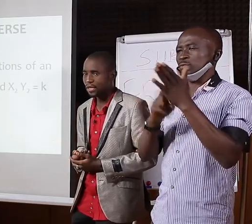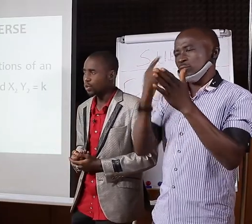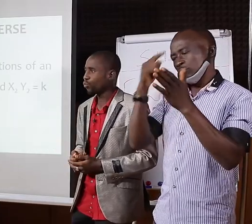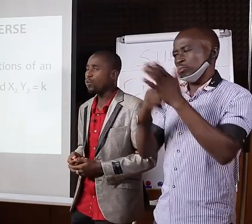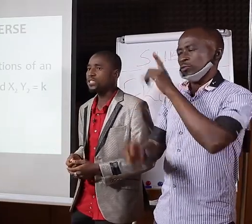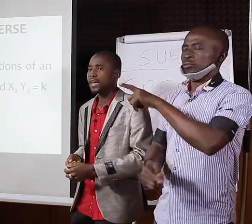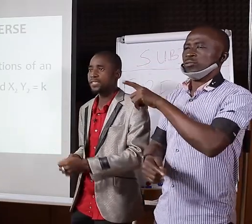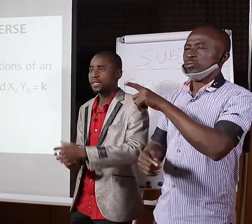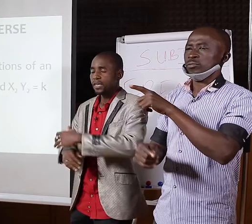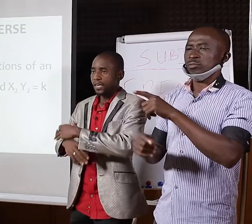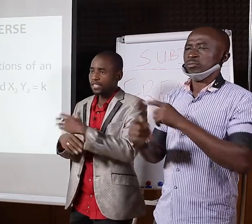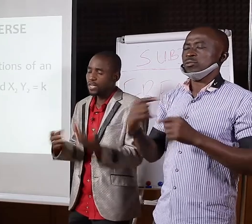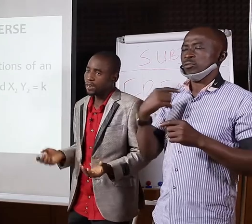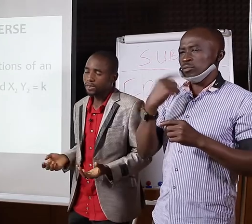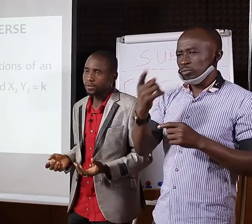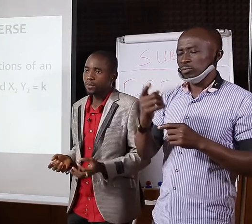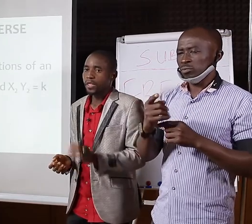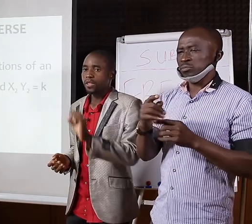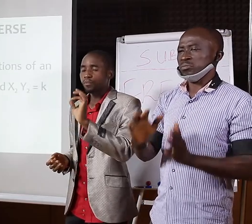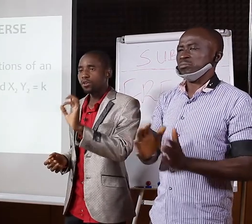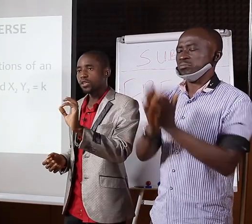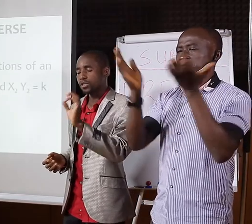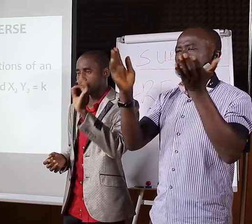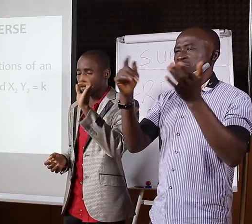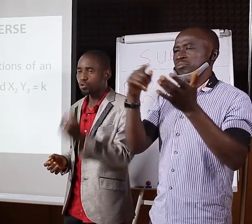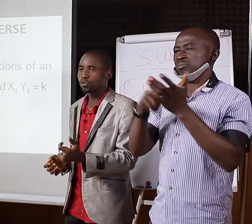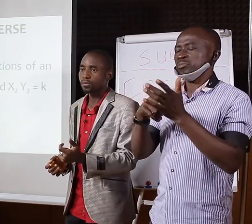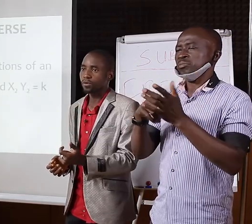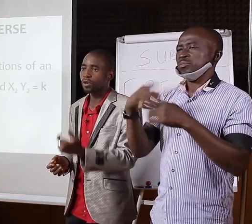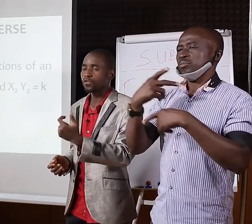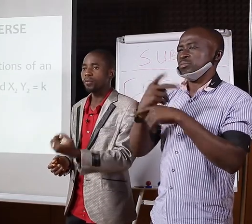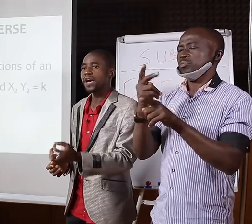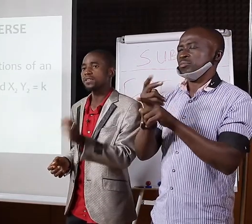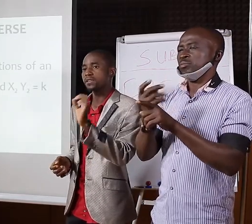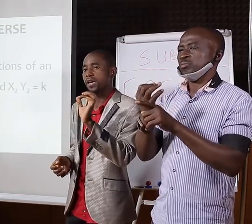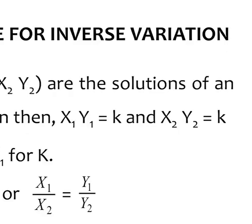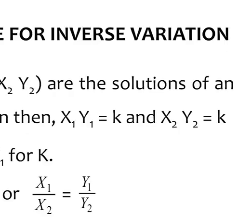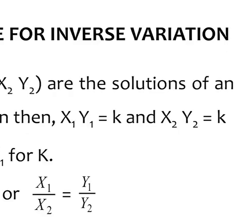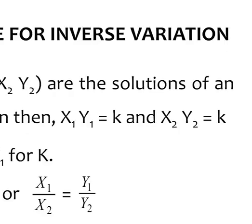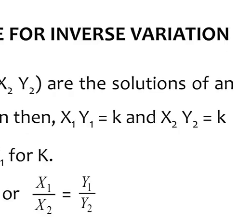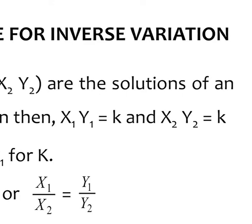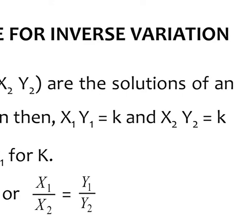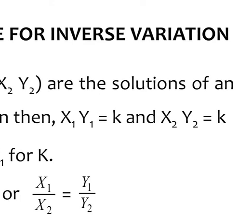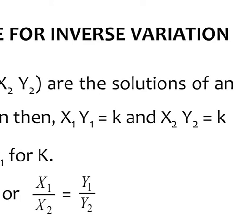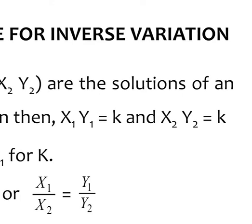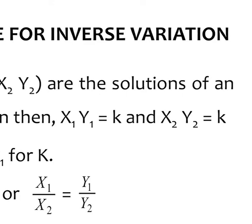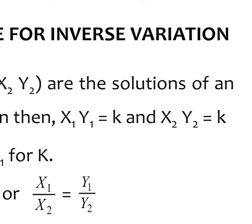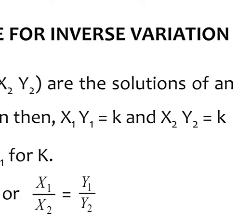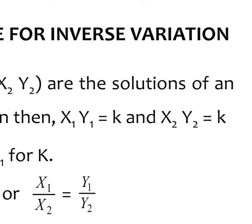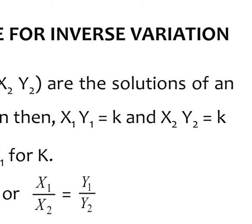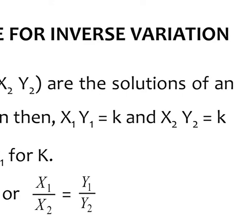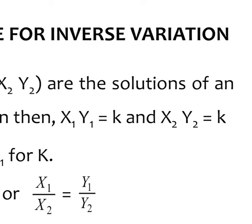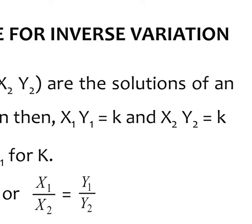variation, where we said, in general, the product rule or the formula is x1,